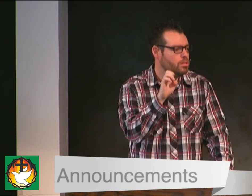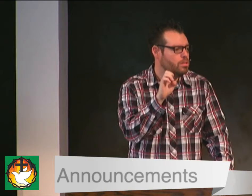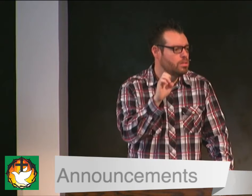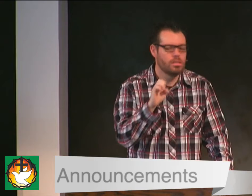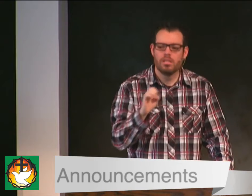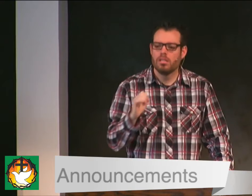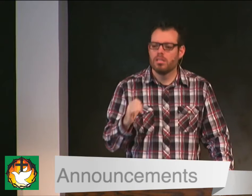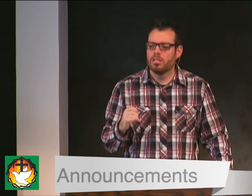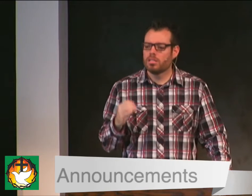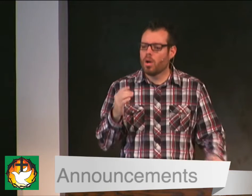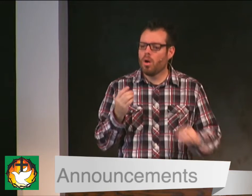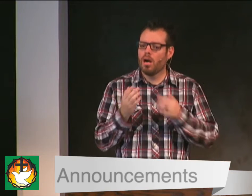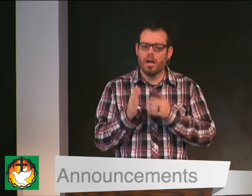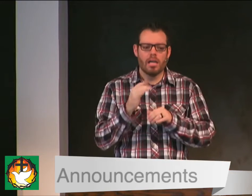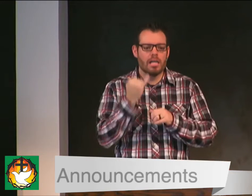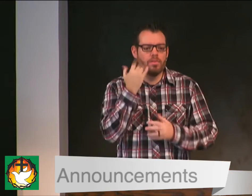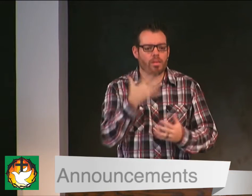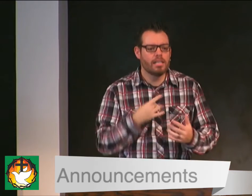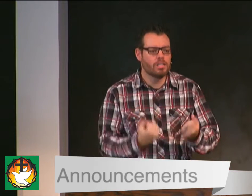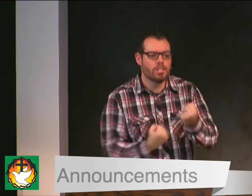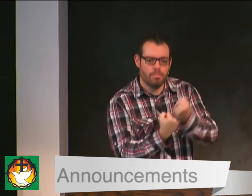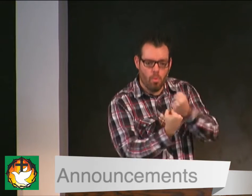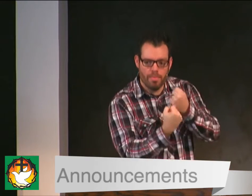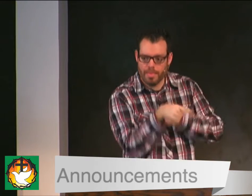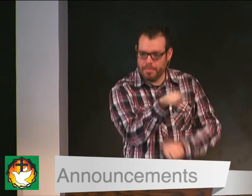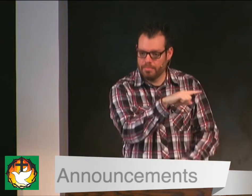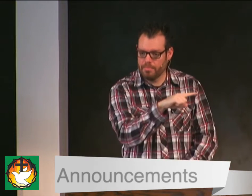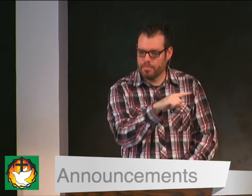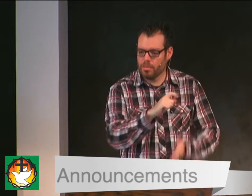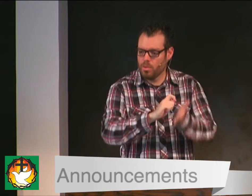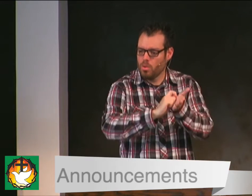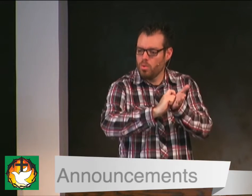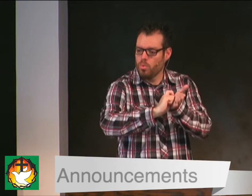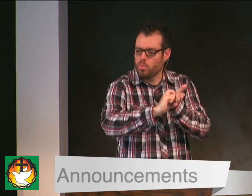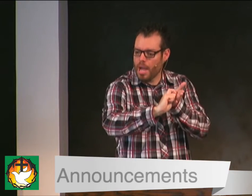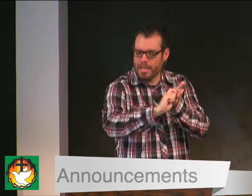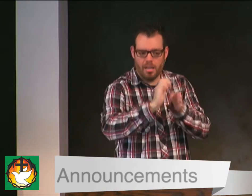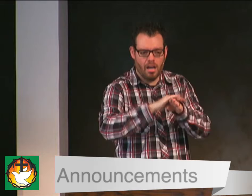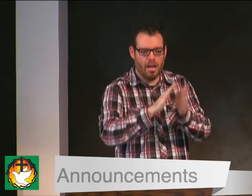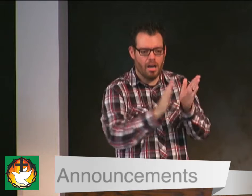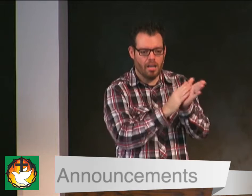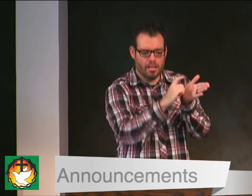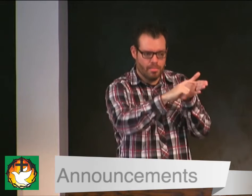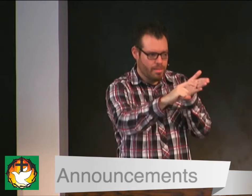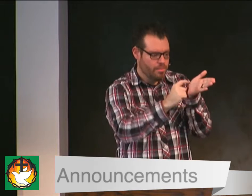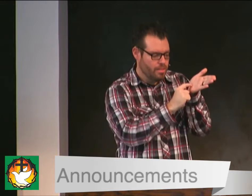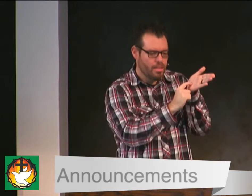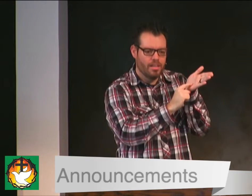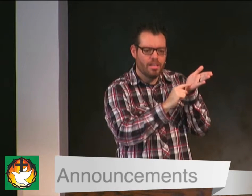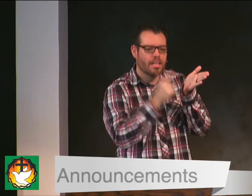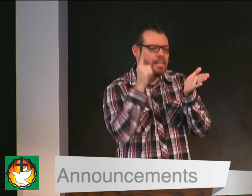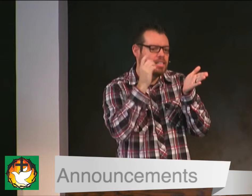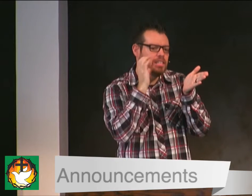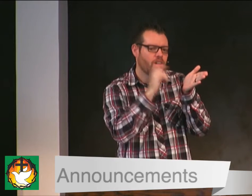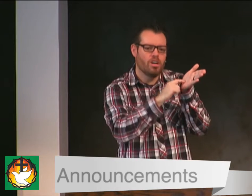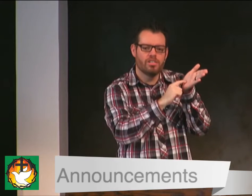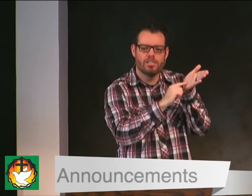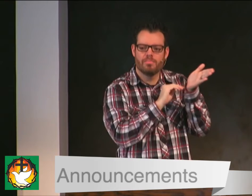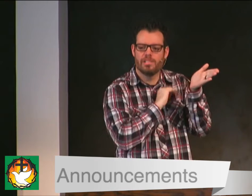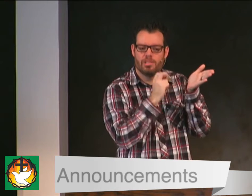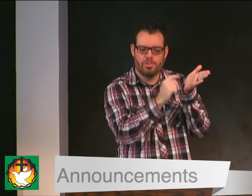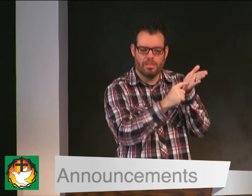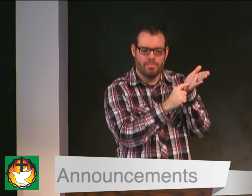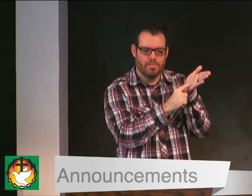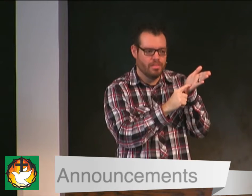June. So if you would like to support them, write on the paper, listing